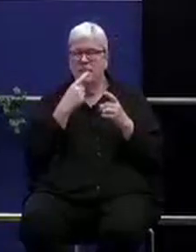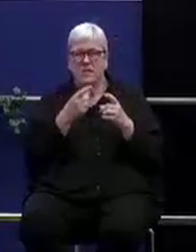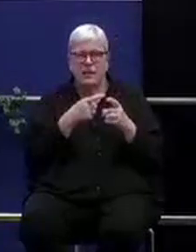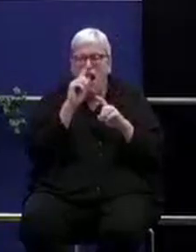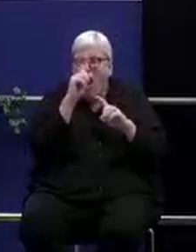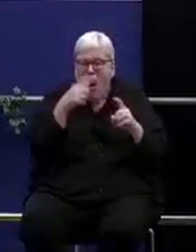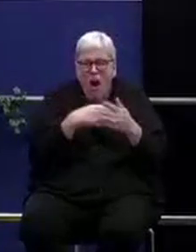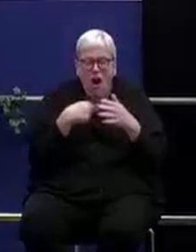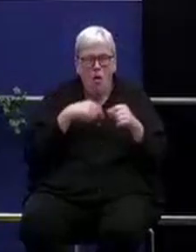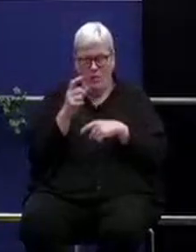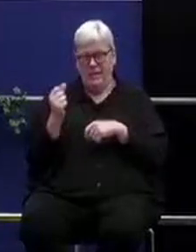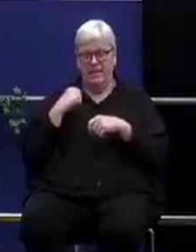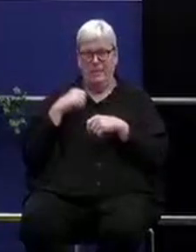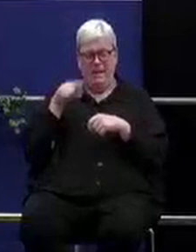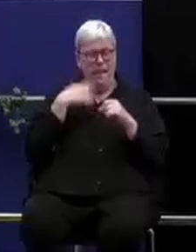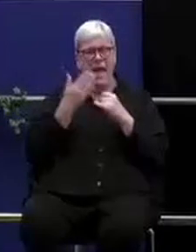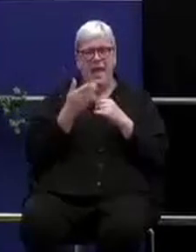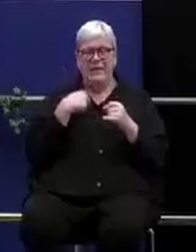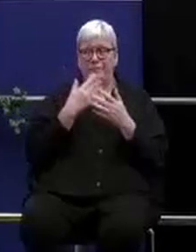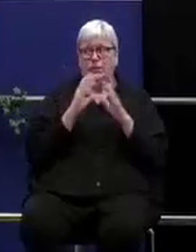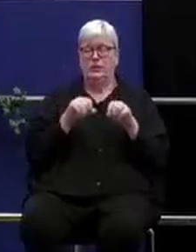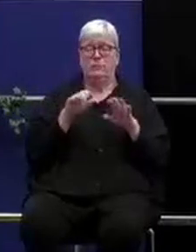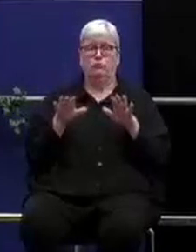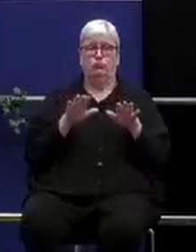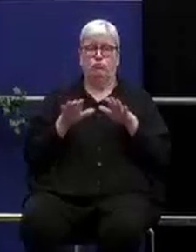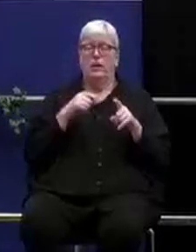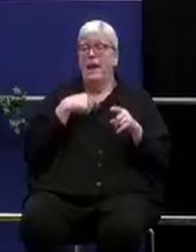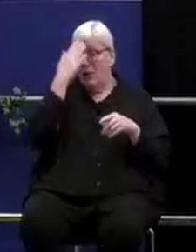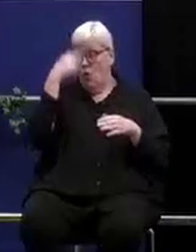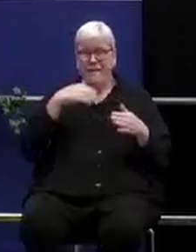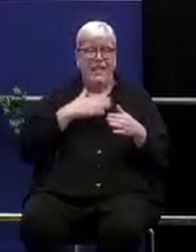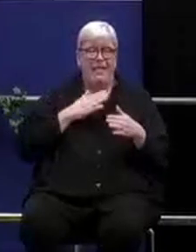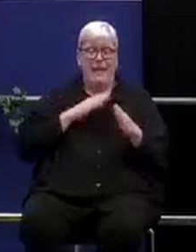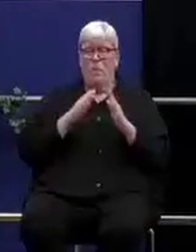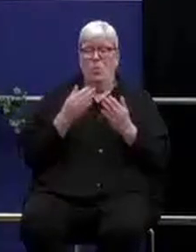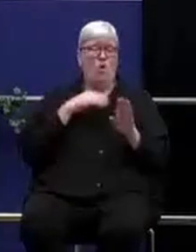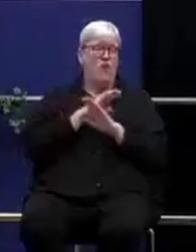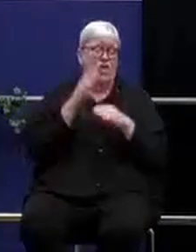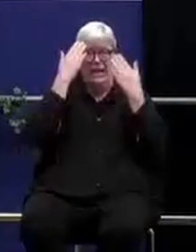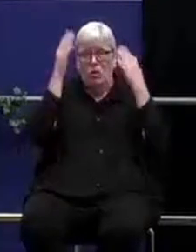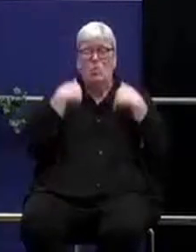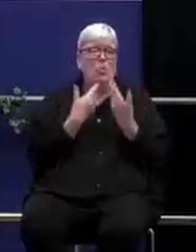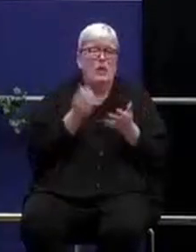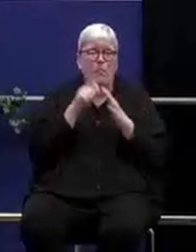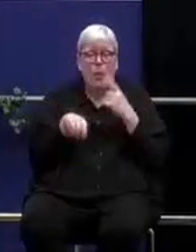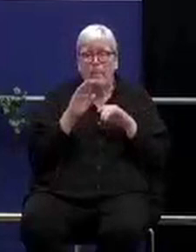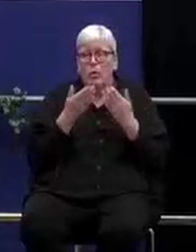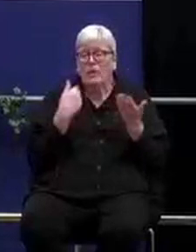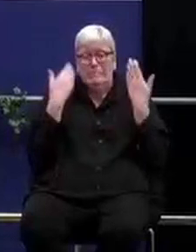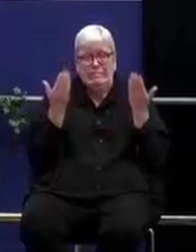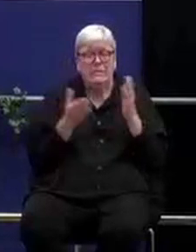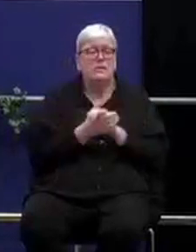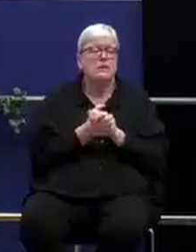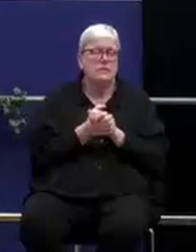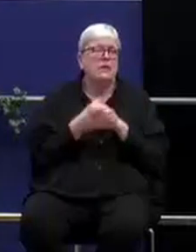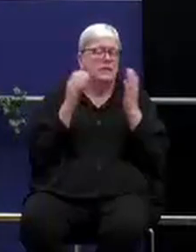end, and then like we had to start like rolling, and I was like, I don't know if he likes the book or not. Like, did he want more from the ending? I'm not sure.